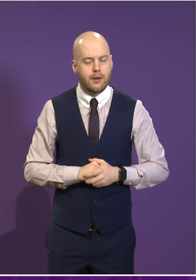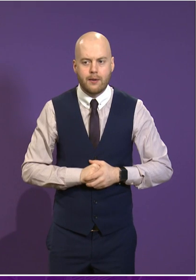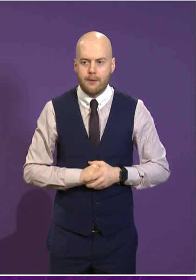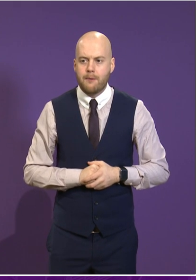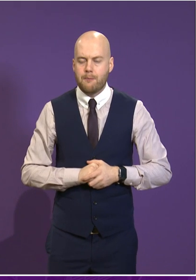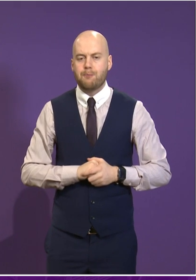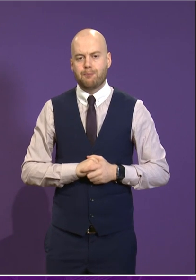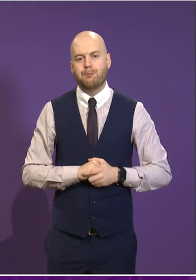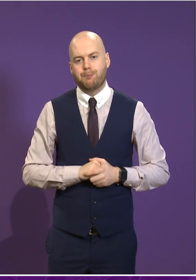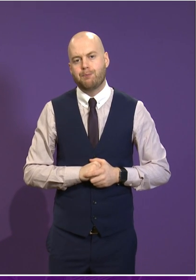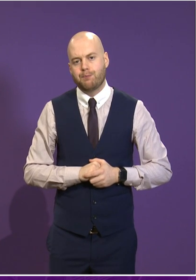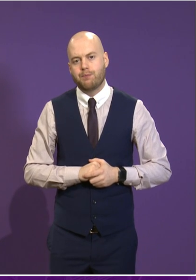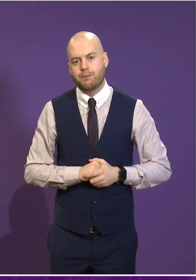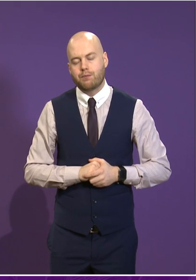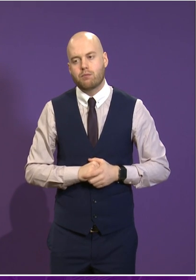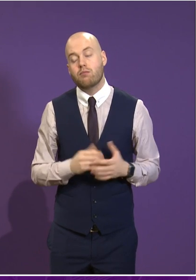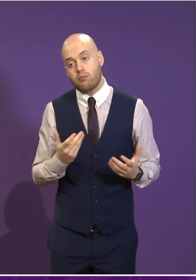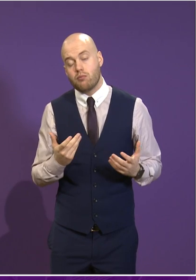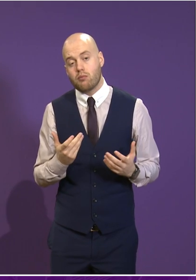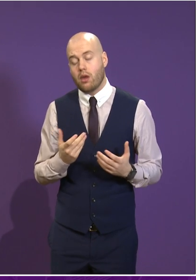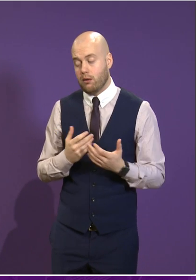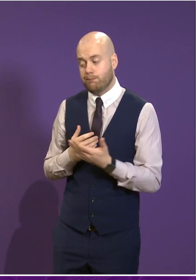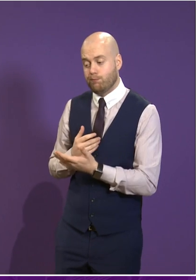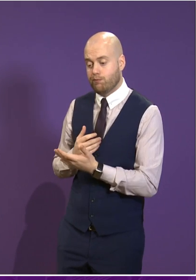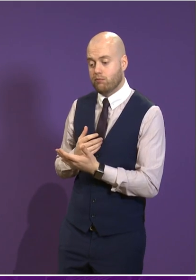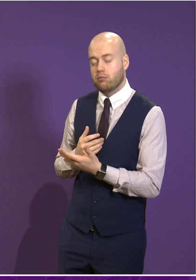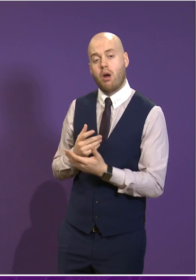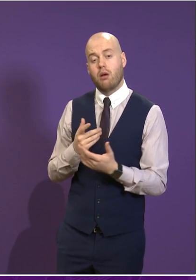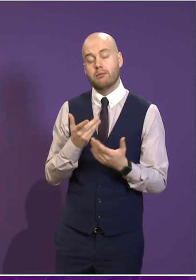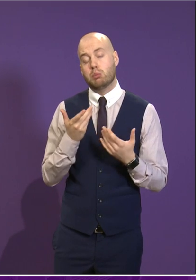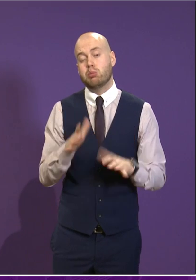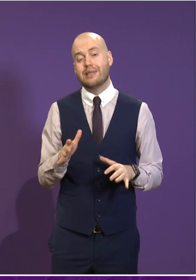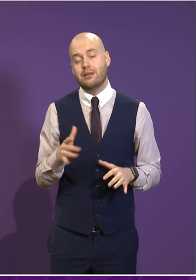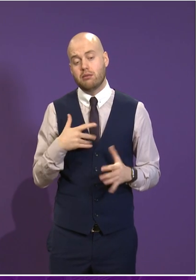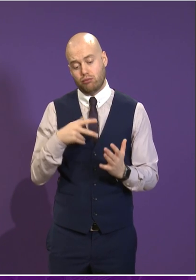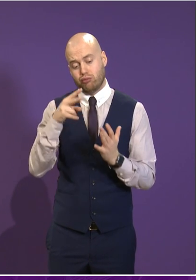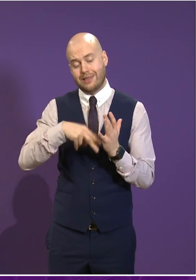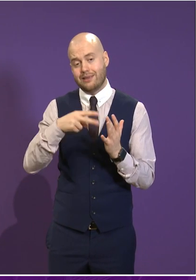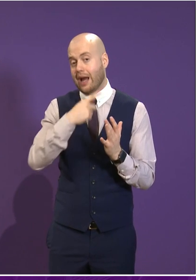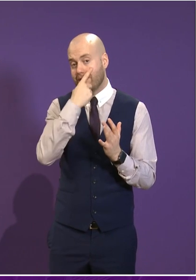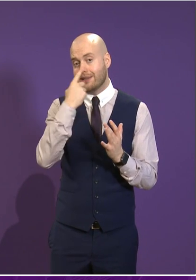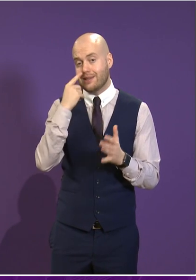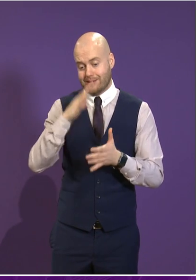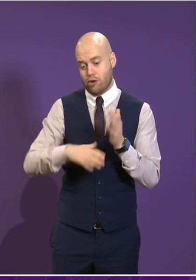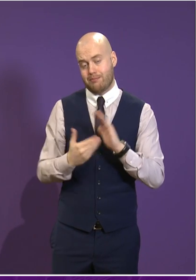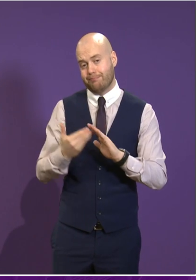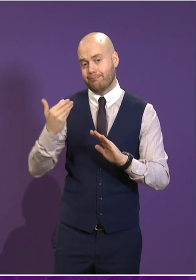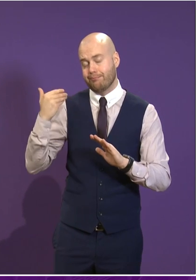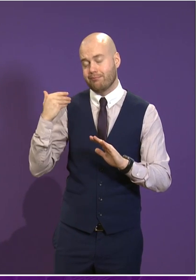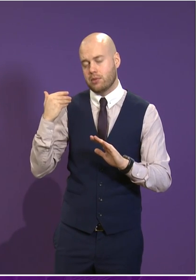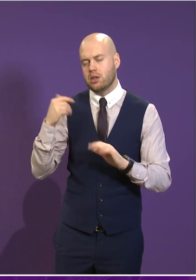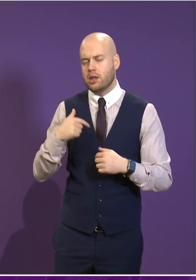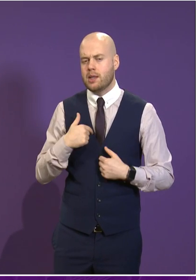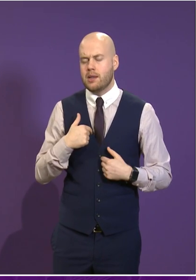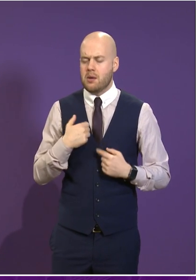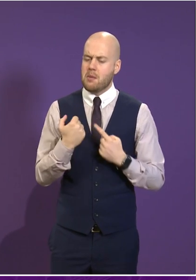First of all, I mean, I've read some of the evidence of the previous sessions, and I was struck by the point that was